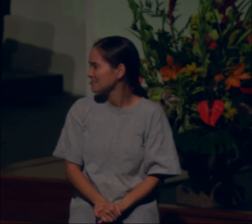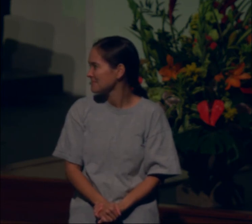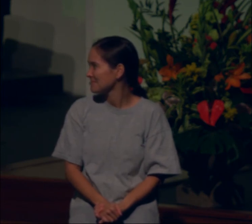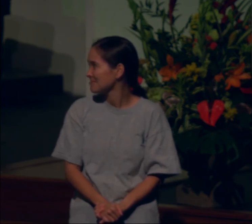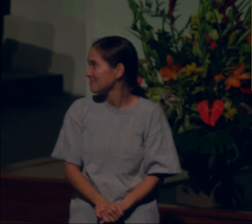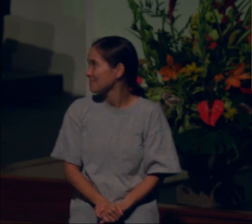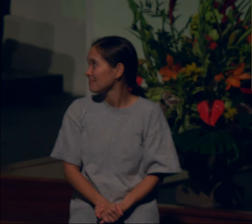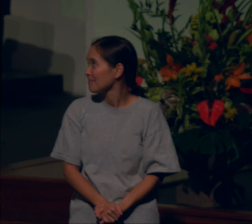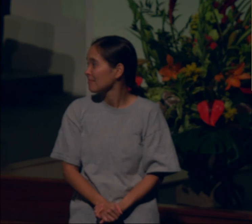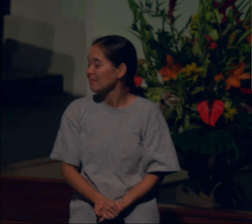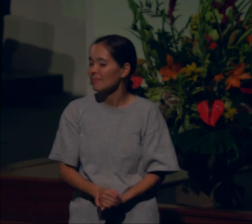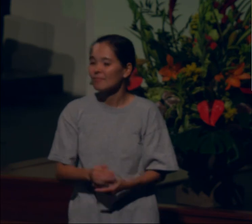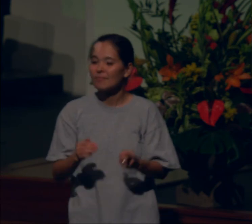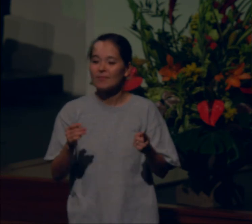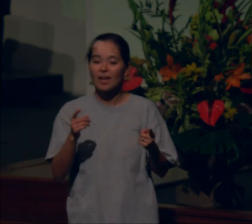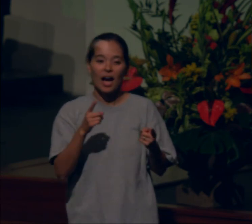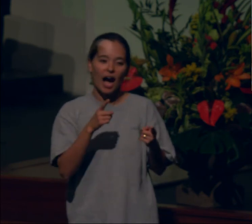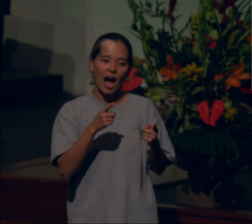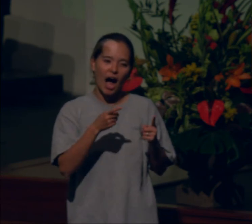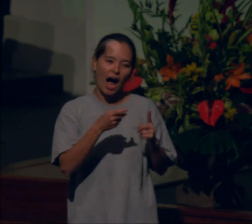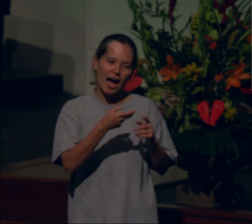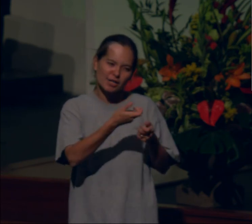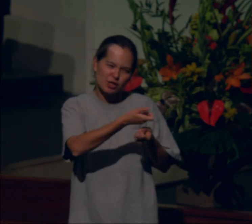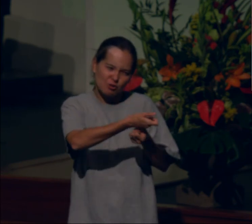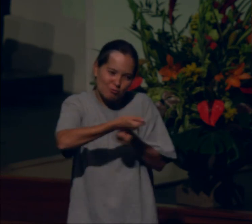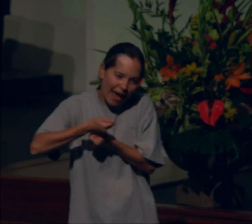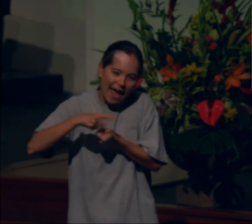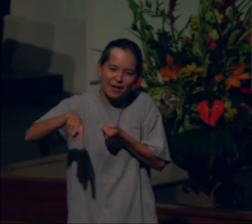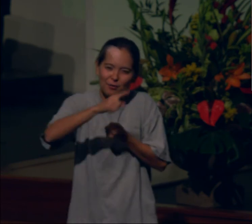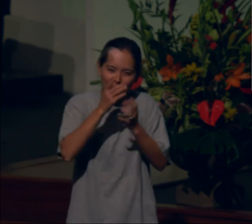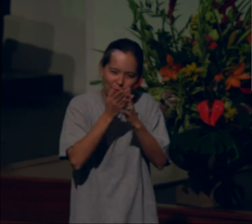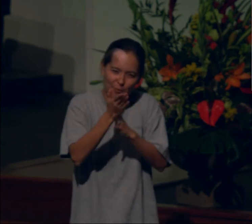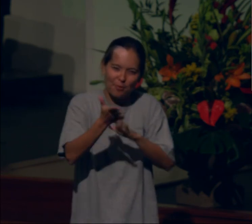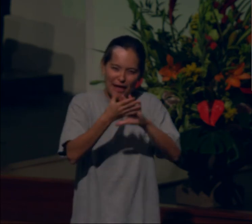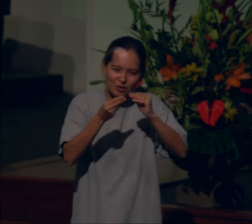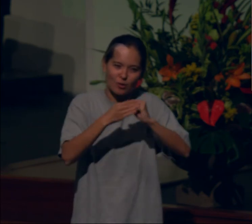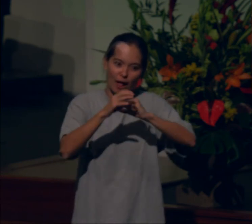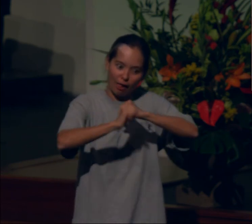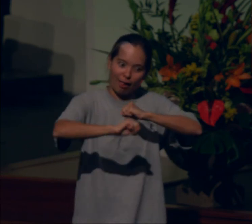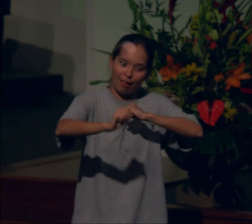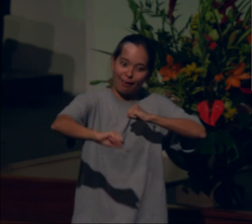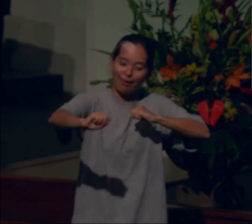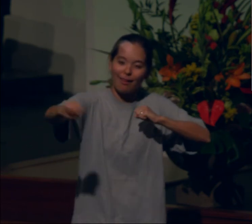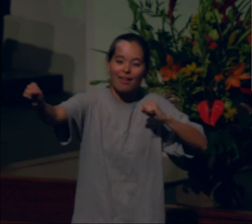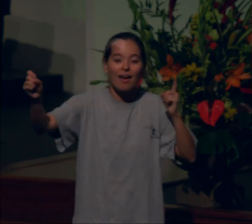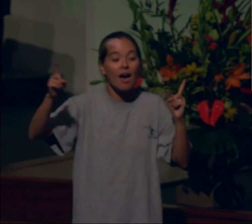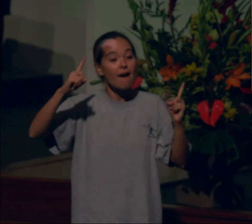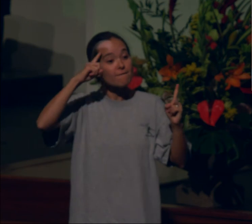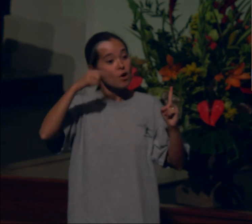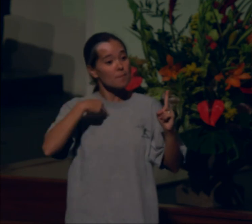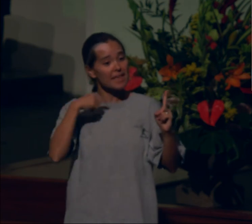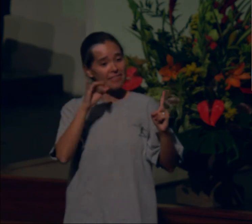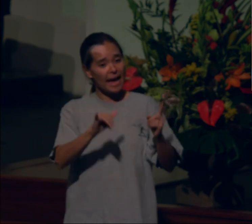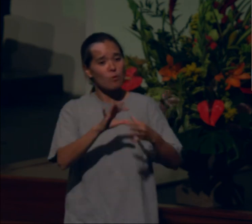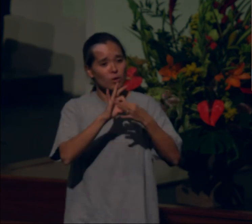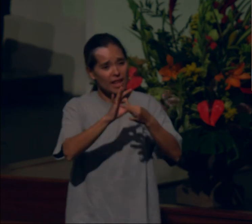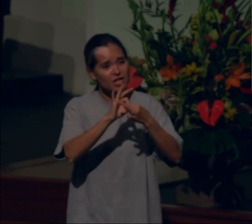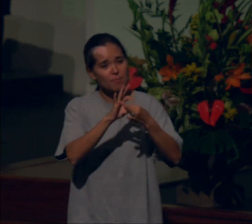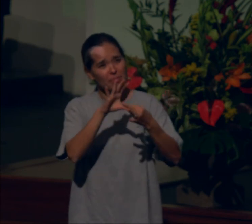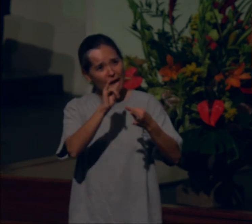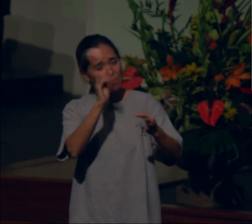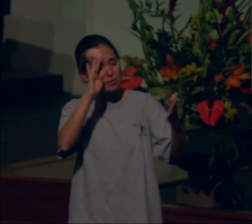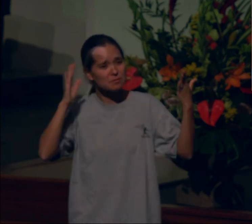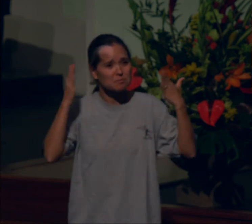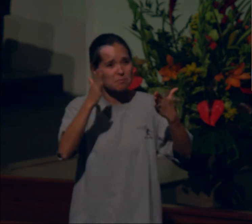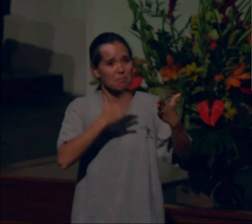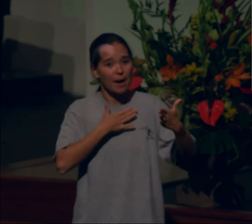Now, I drug you through that whole story to say this. For me, that was a relationship issue, but for some of you,